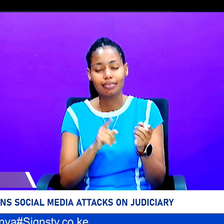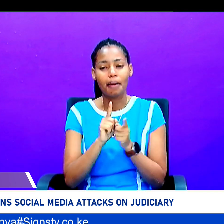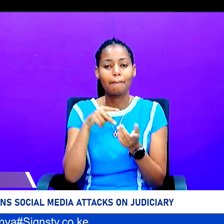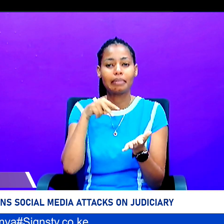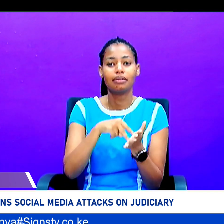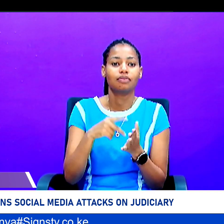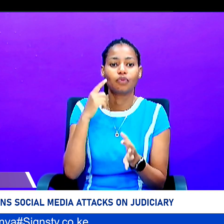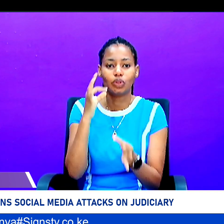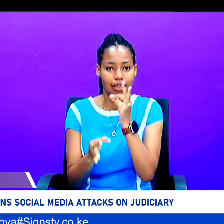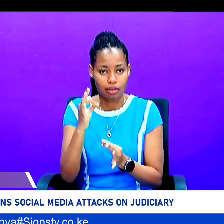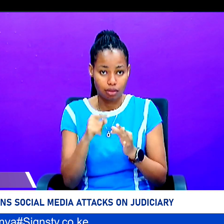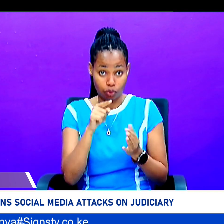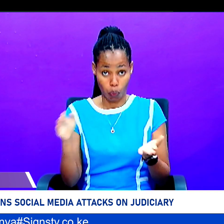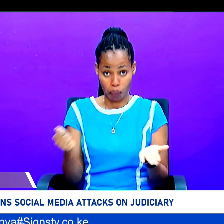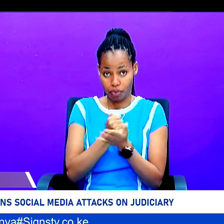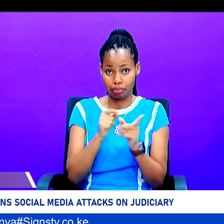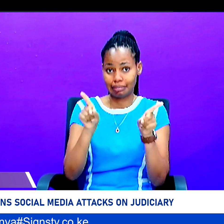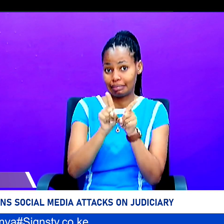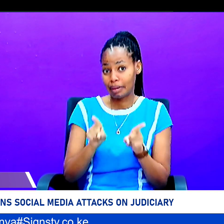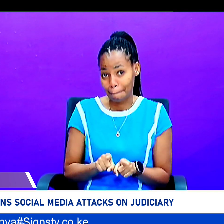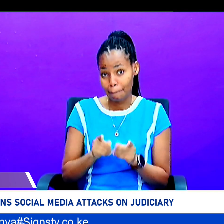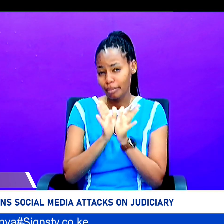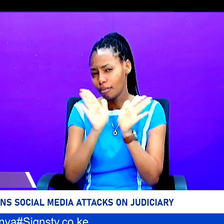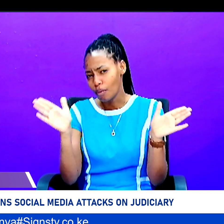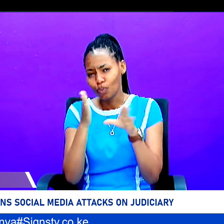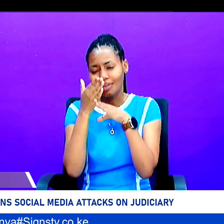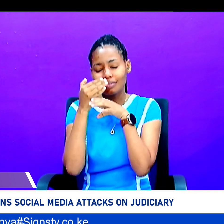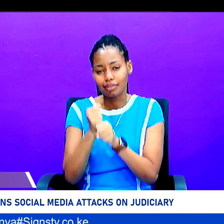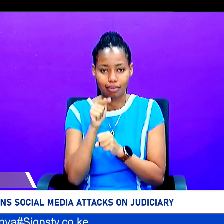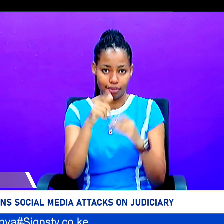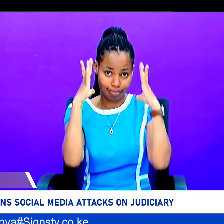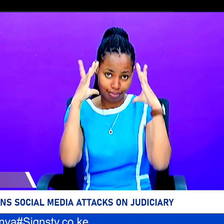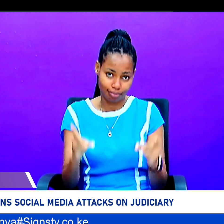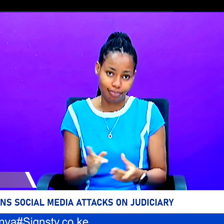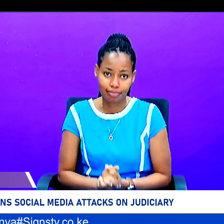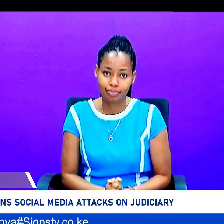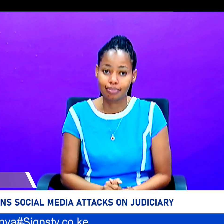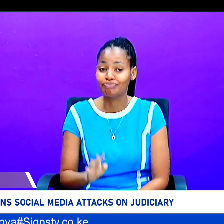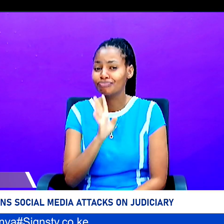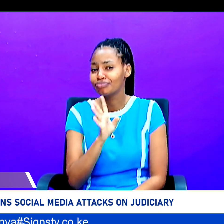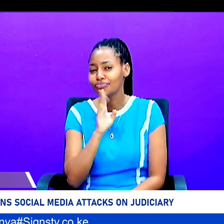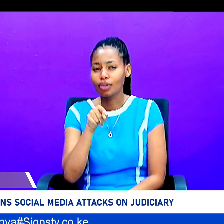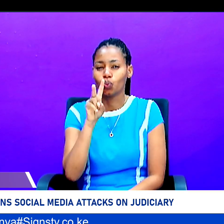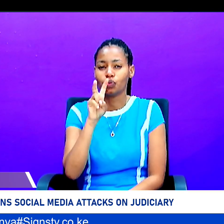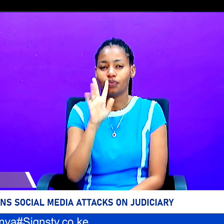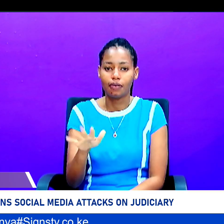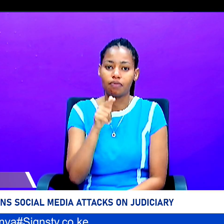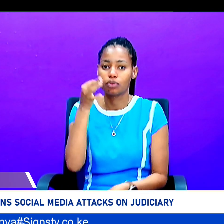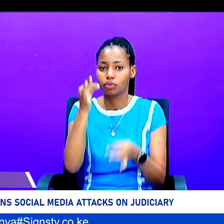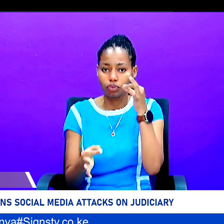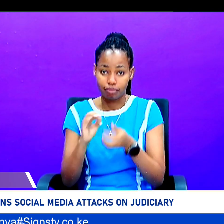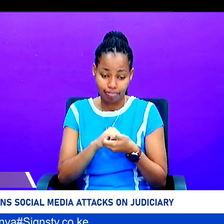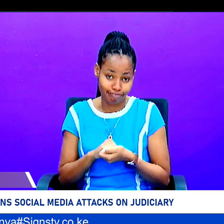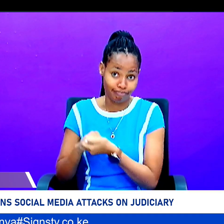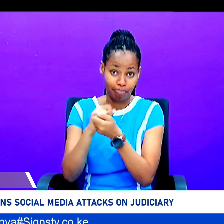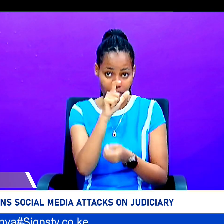social media onslaught aimed at damaging the reputation of judicial officers and undermining public trust